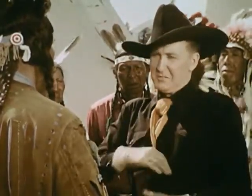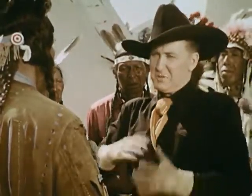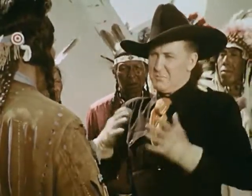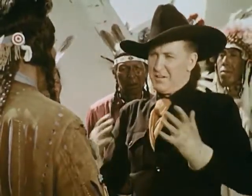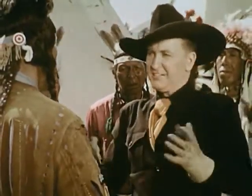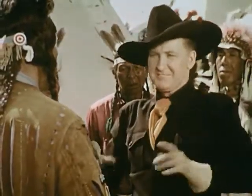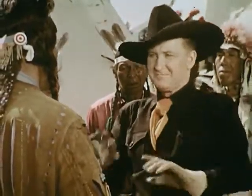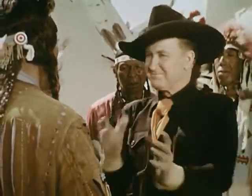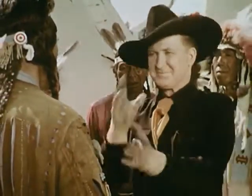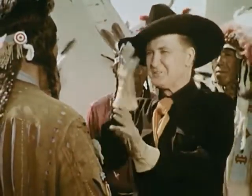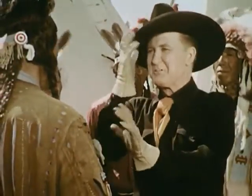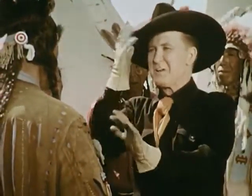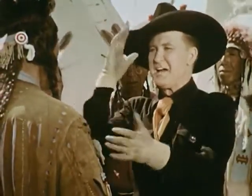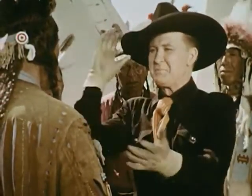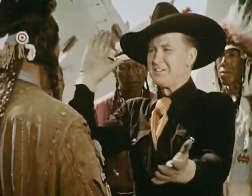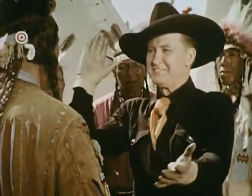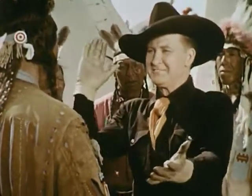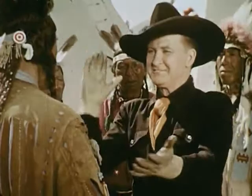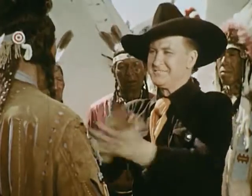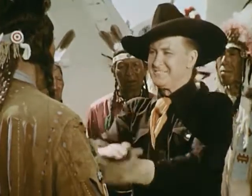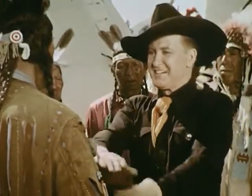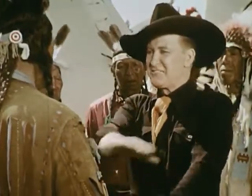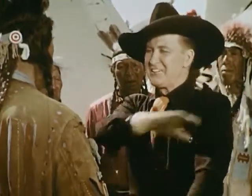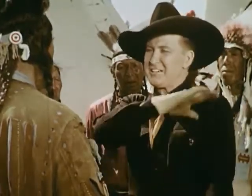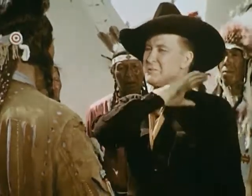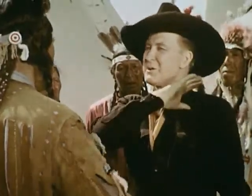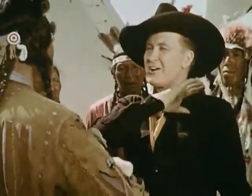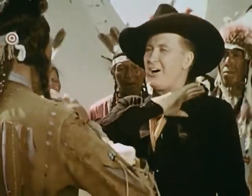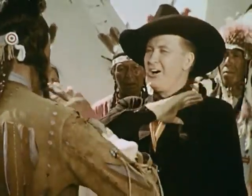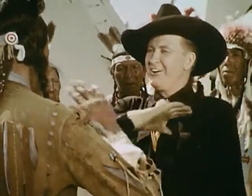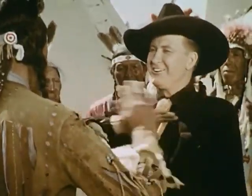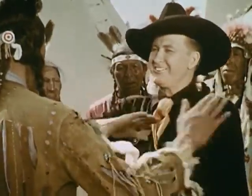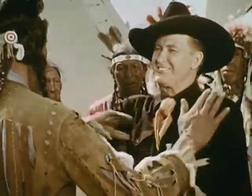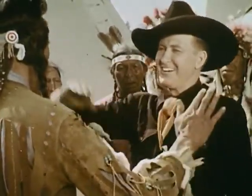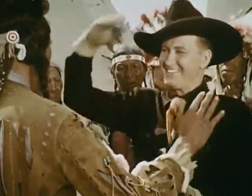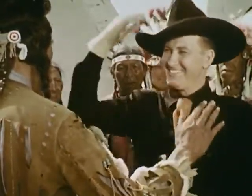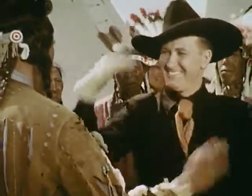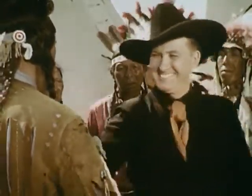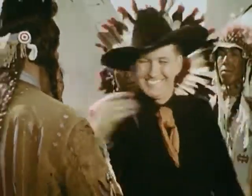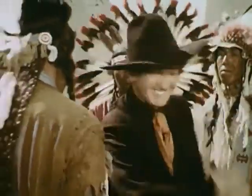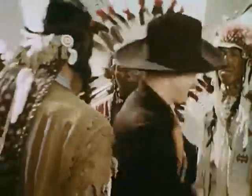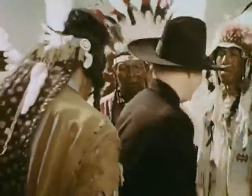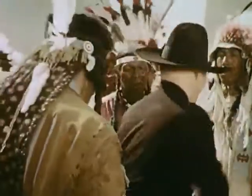will be big, and we'll be happy. Everything will be all right.